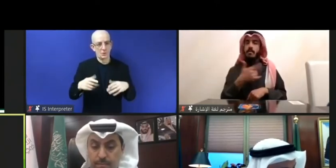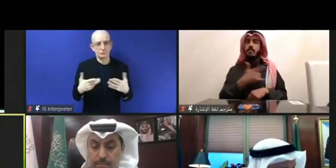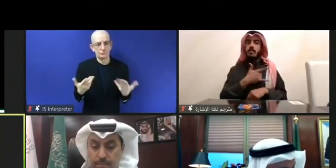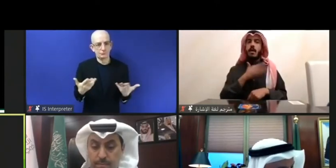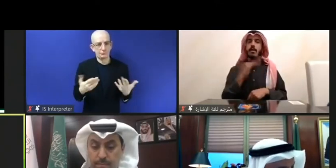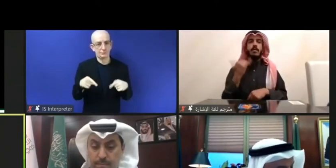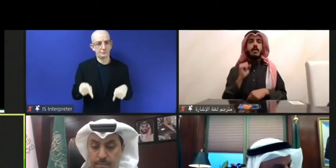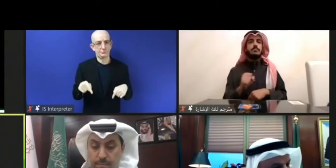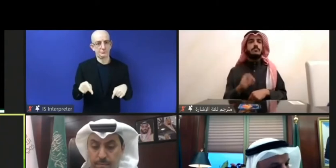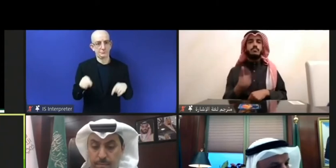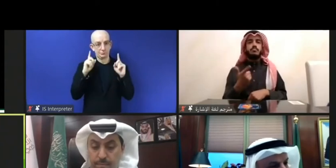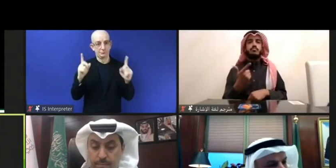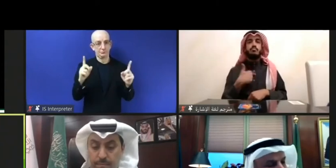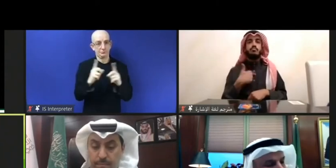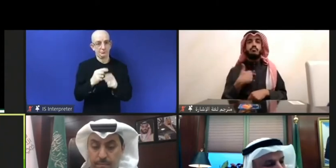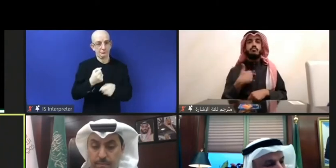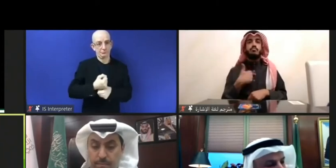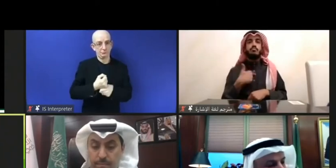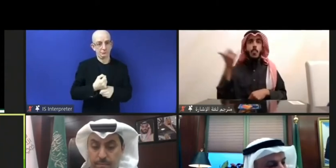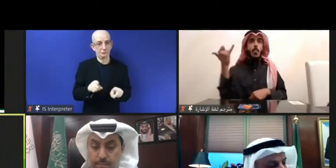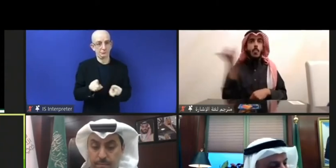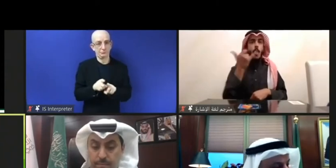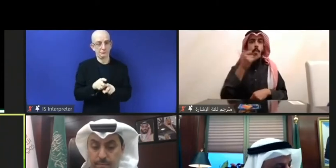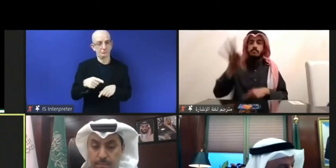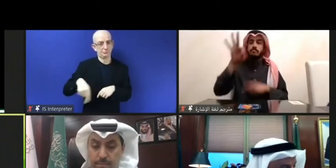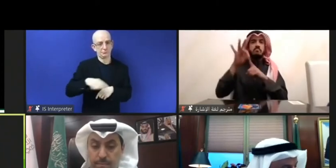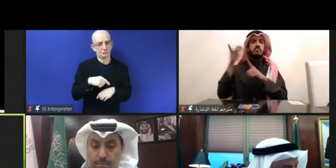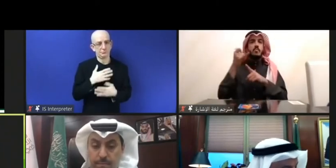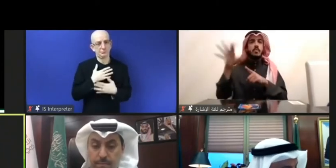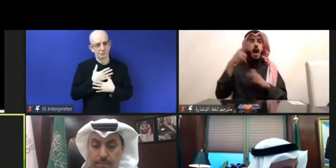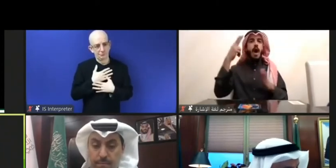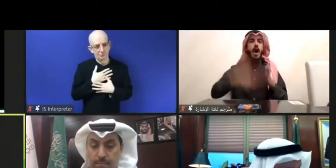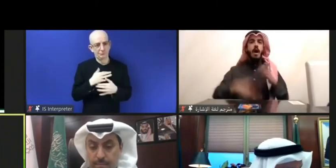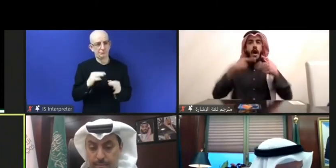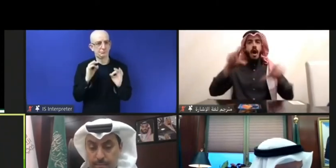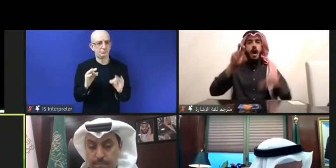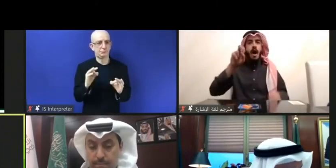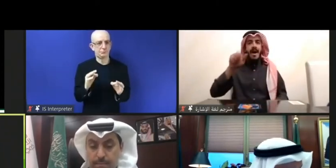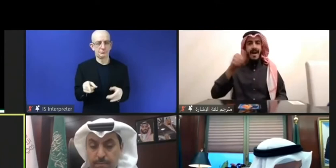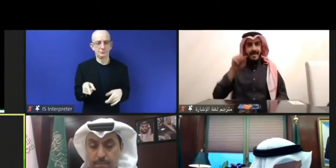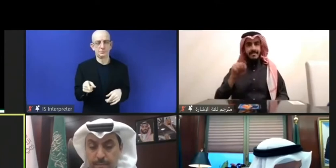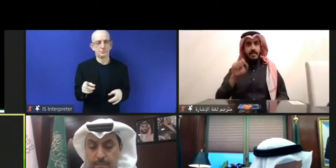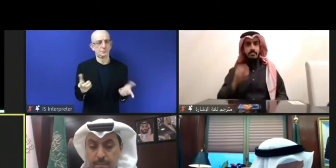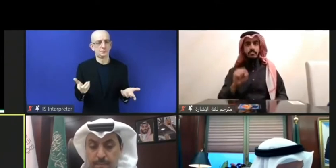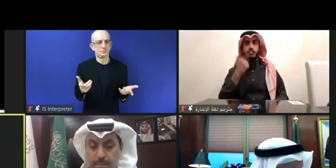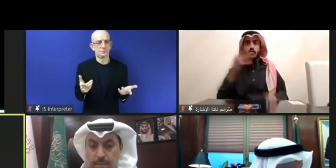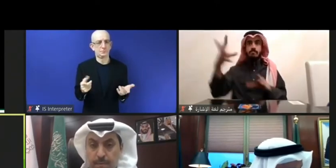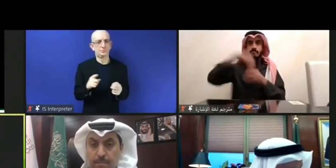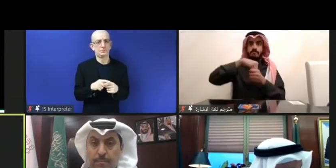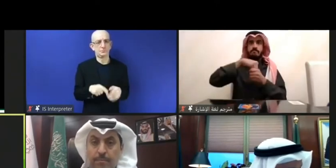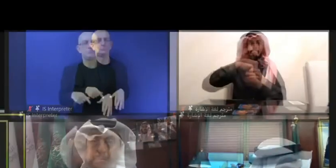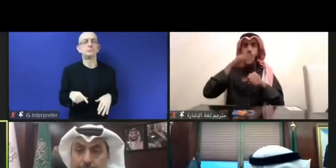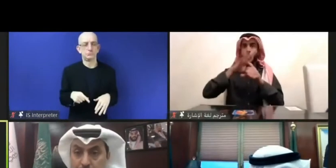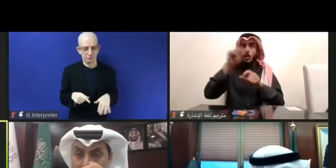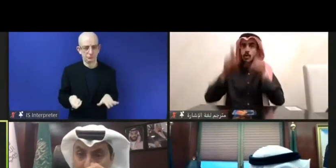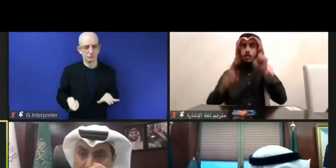a very important decisions to integrate people with different disabilities to our